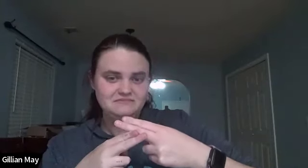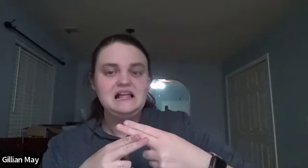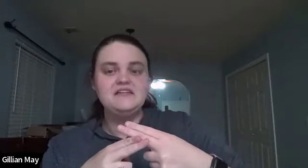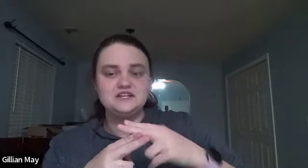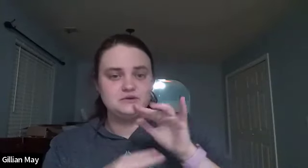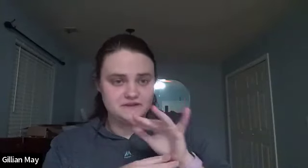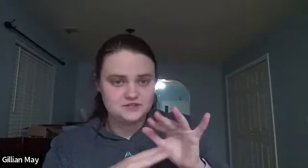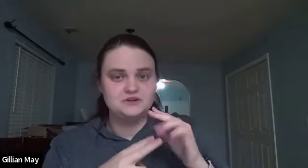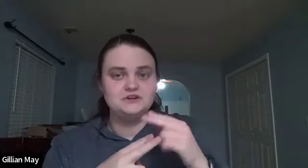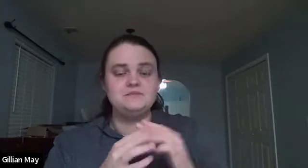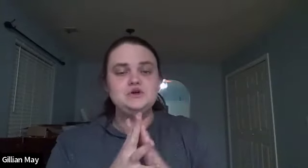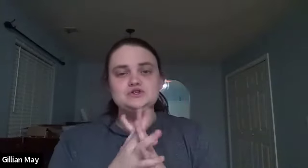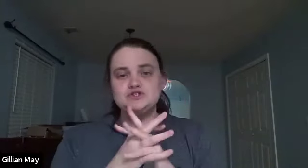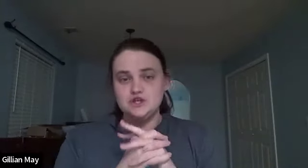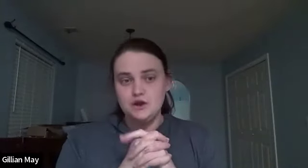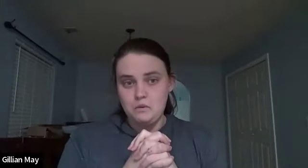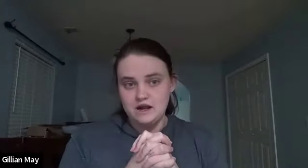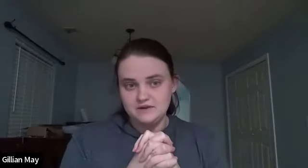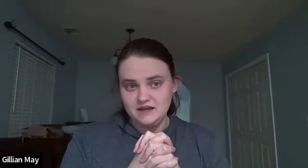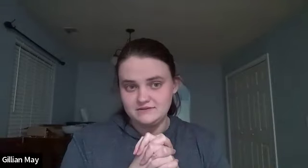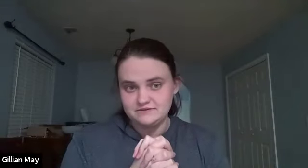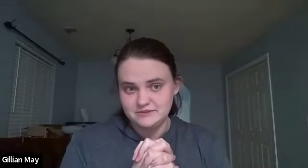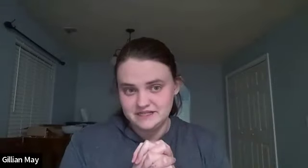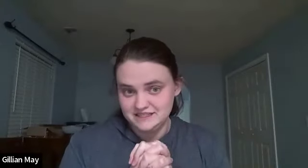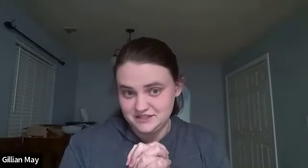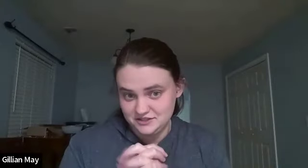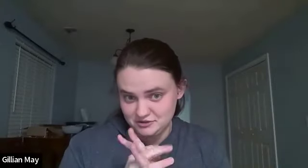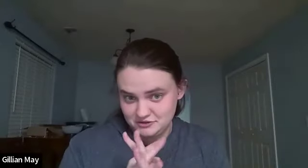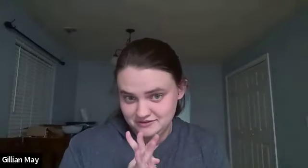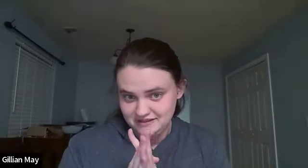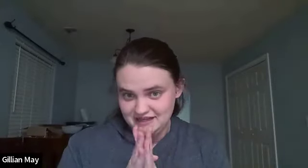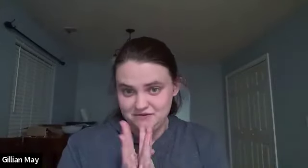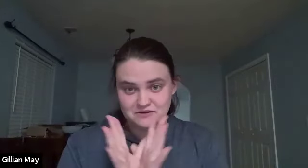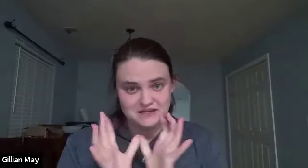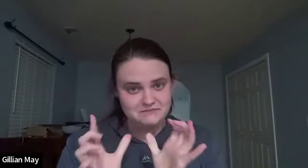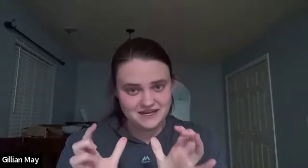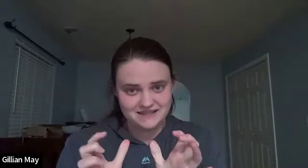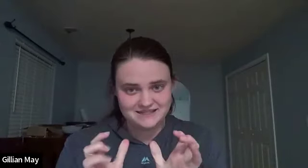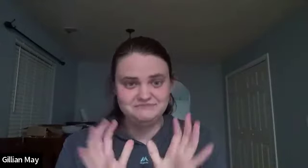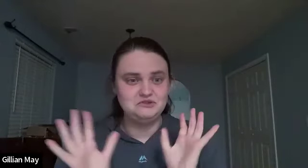And then you would finger spell your name. So what I'm going to have everybody do, if you need a minute, you